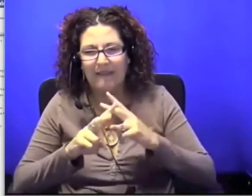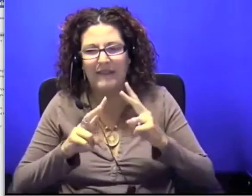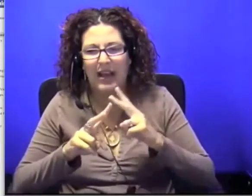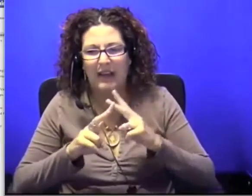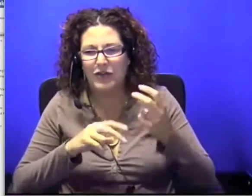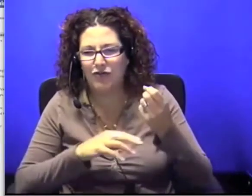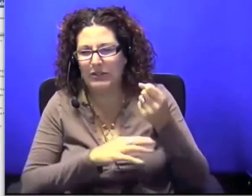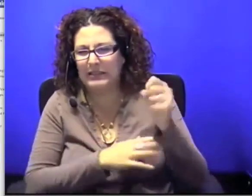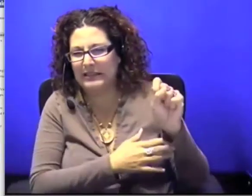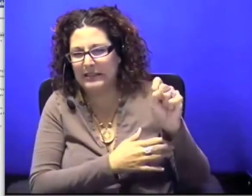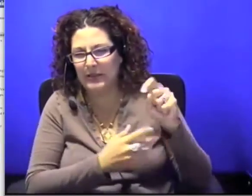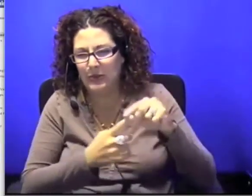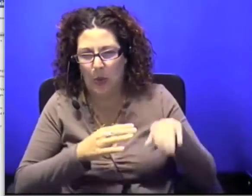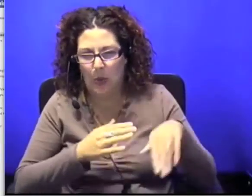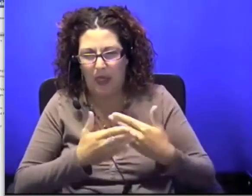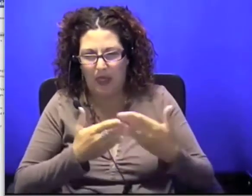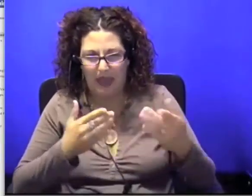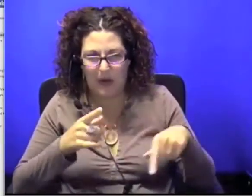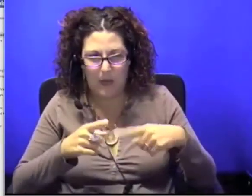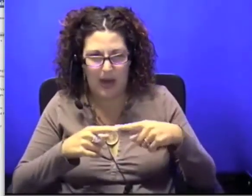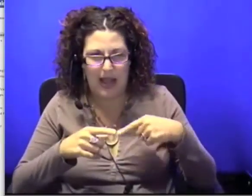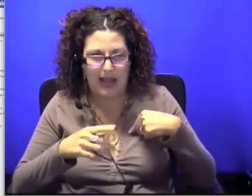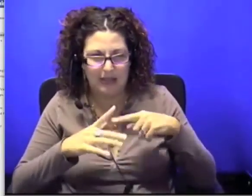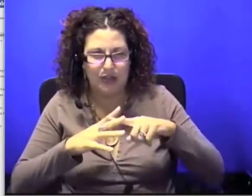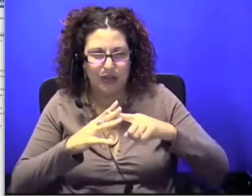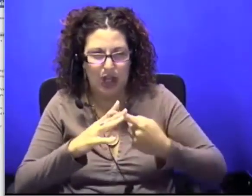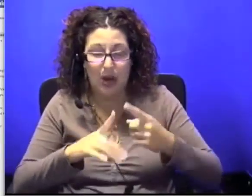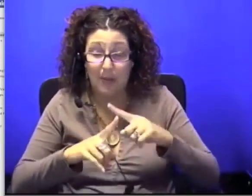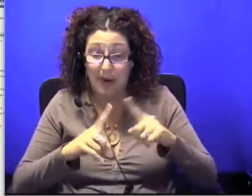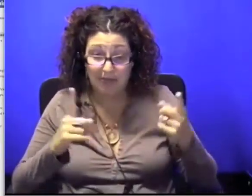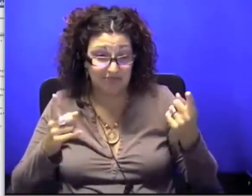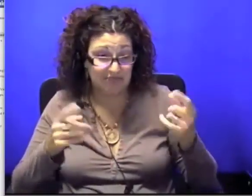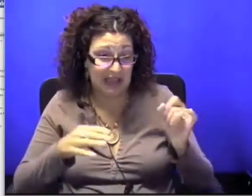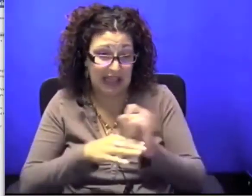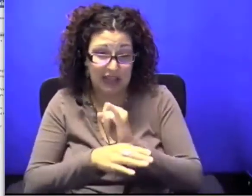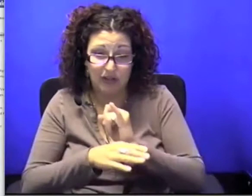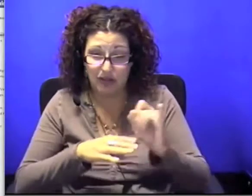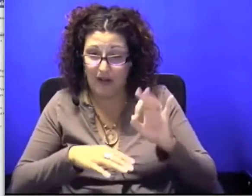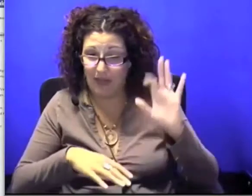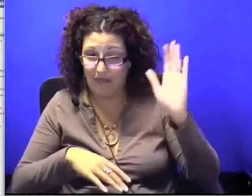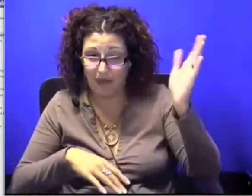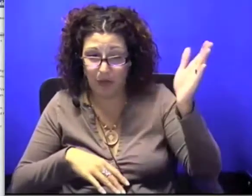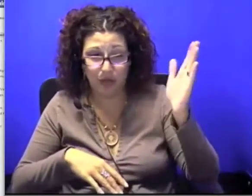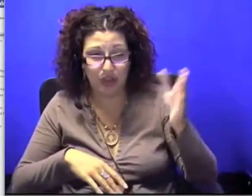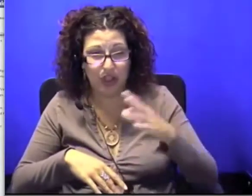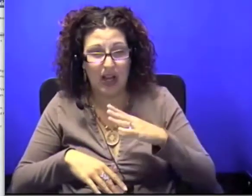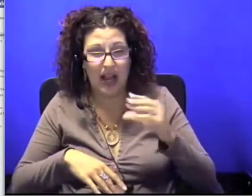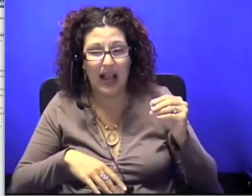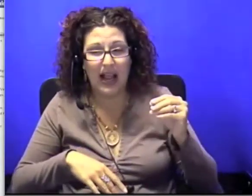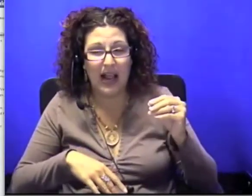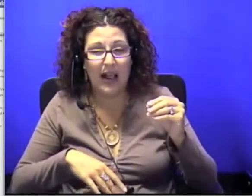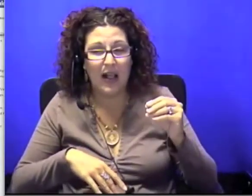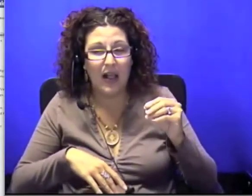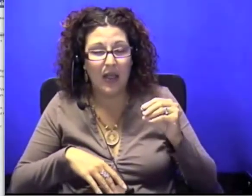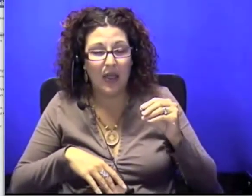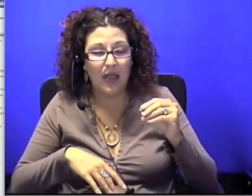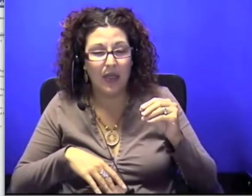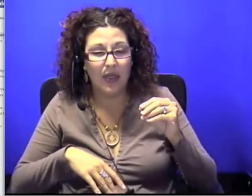skeptical and very resistant to the whole thing when I got started. But it is the industry of the future, and the